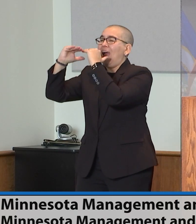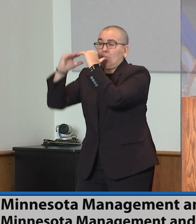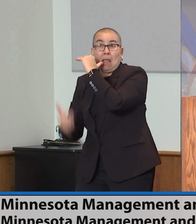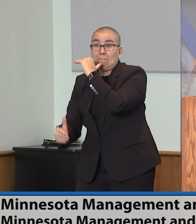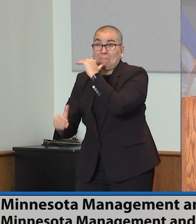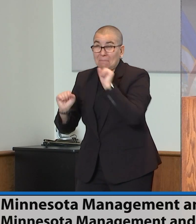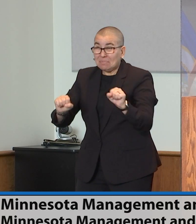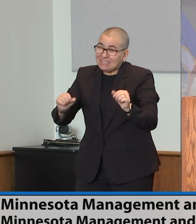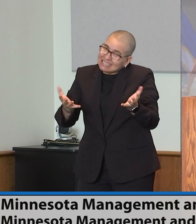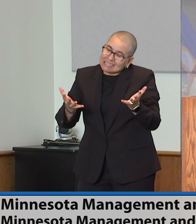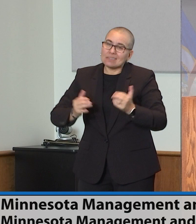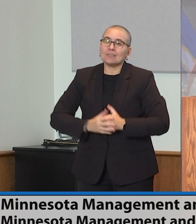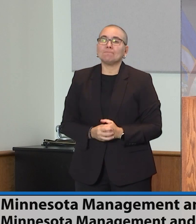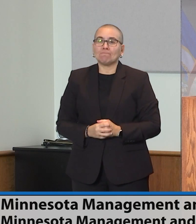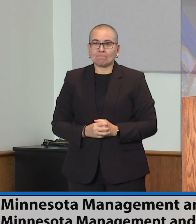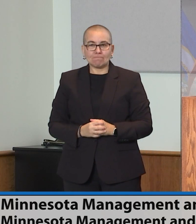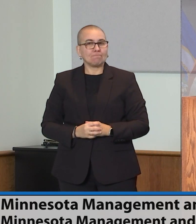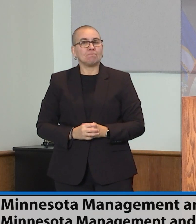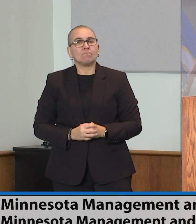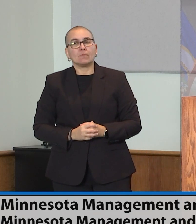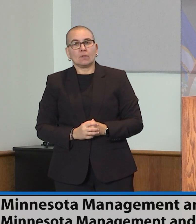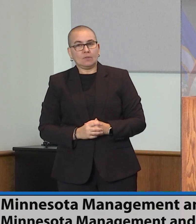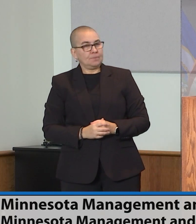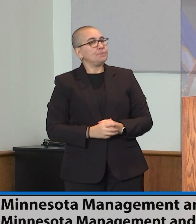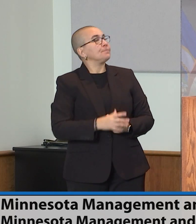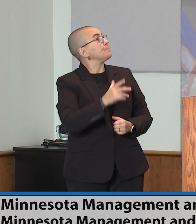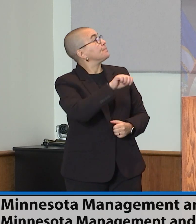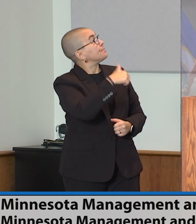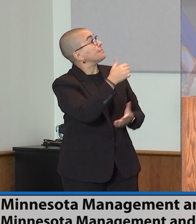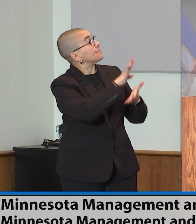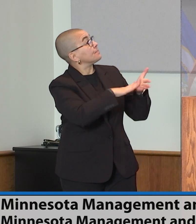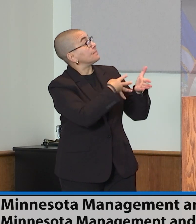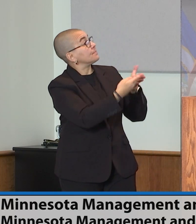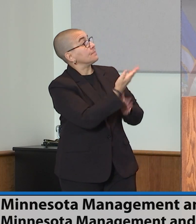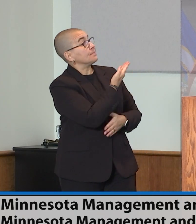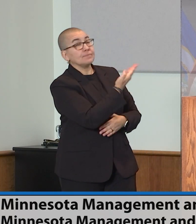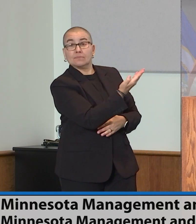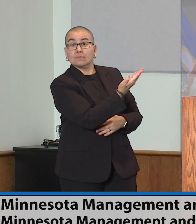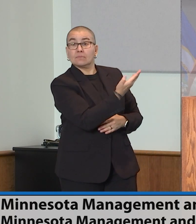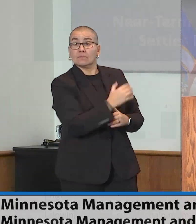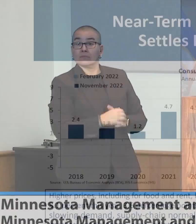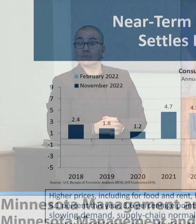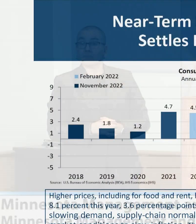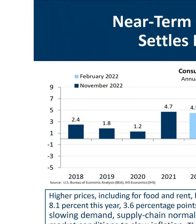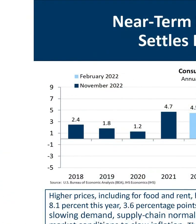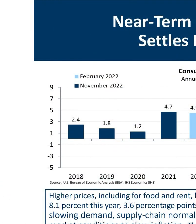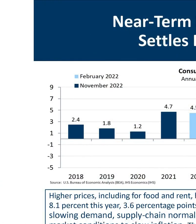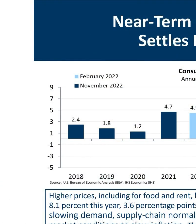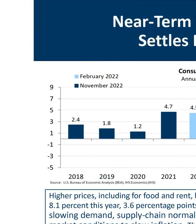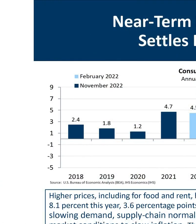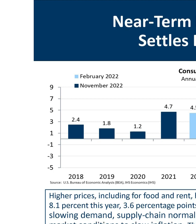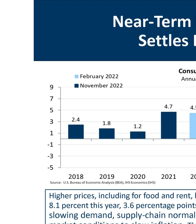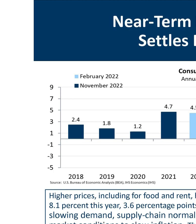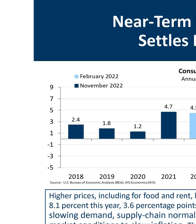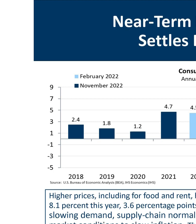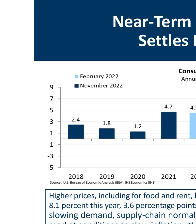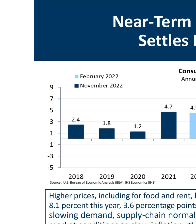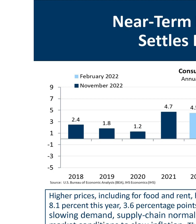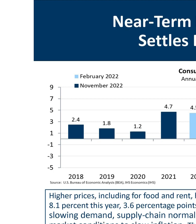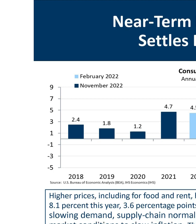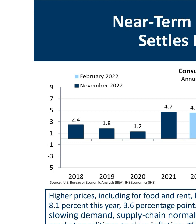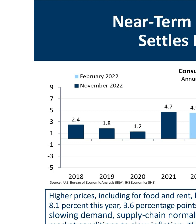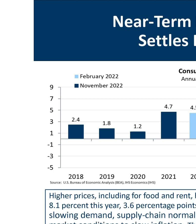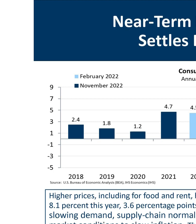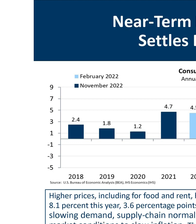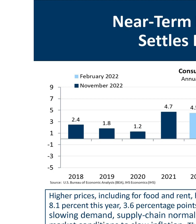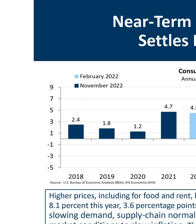In the next chart, we're illustrating inflation. The height of the bars shows annual change in the Consumer Price Index, or